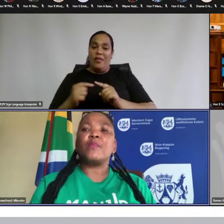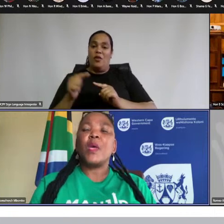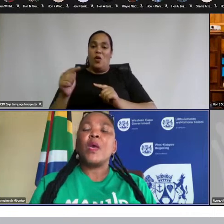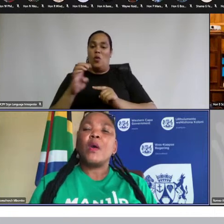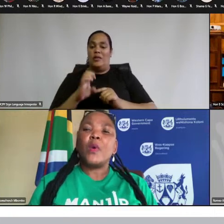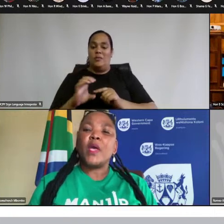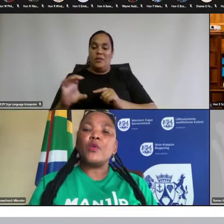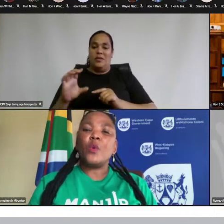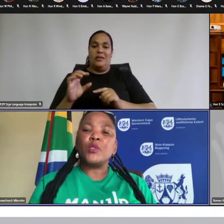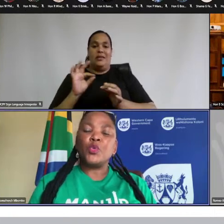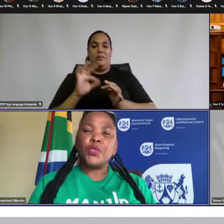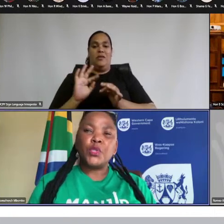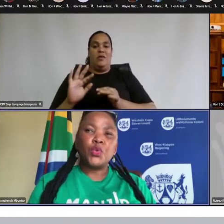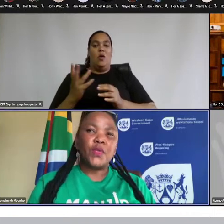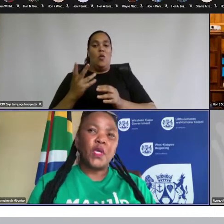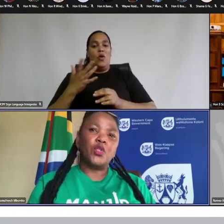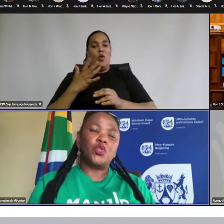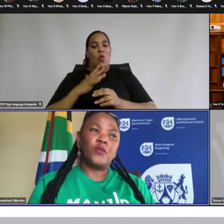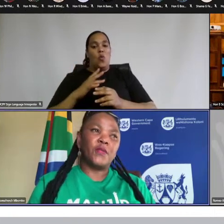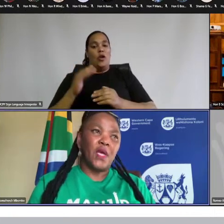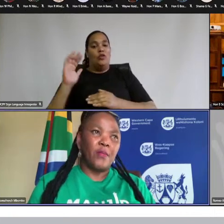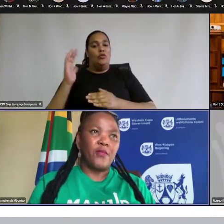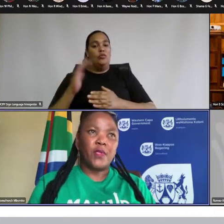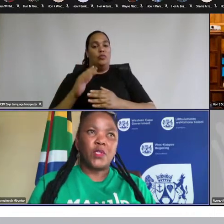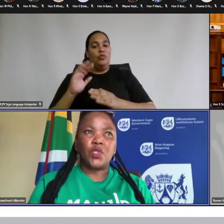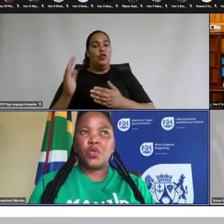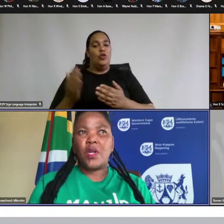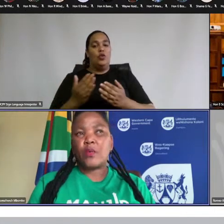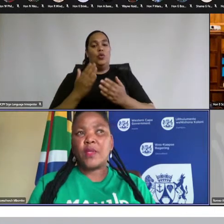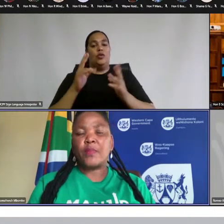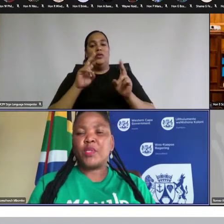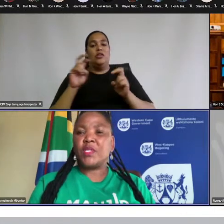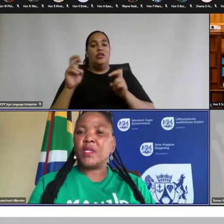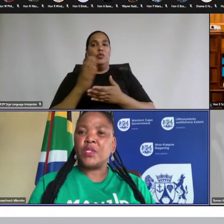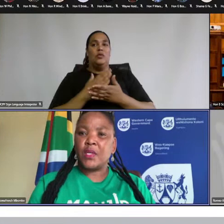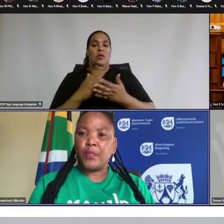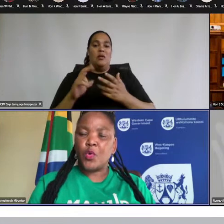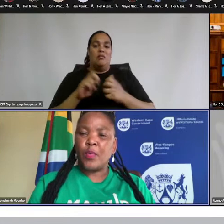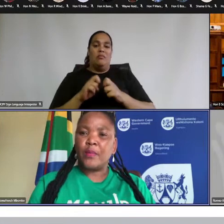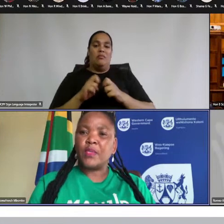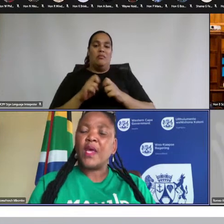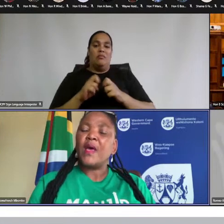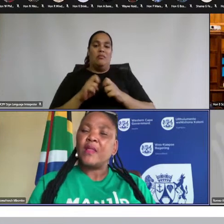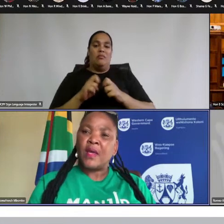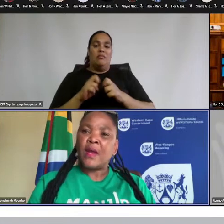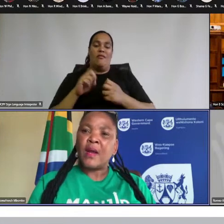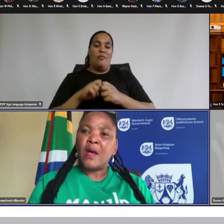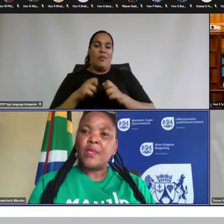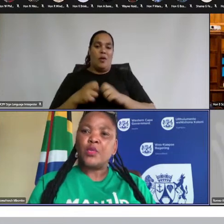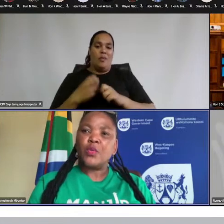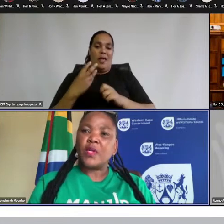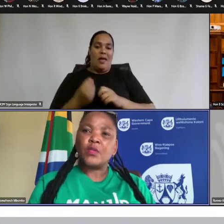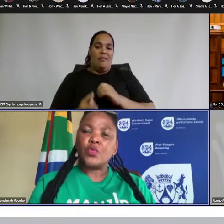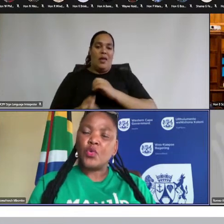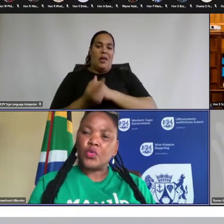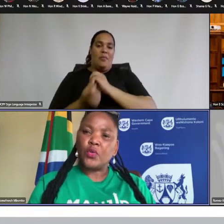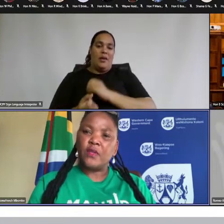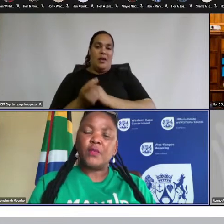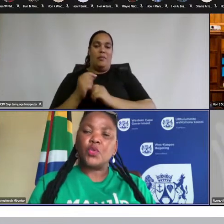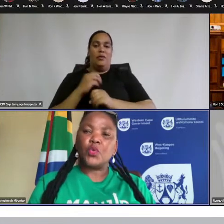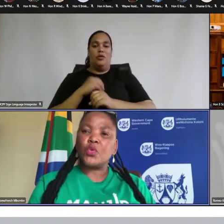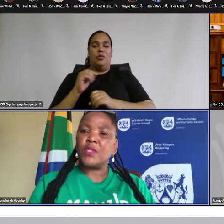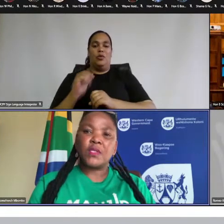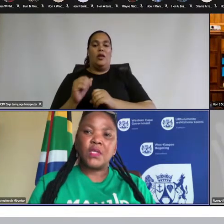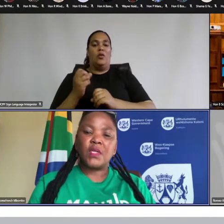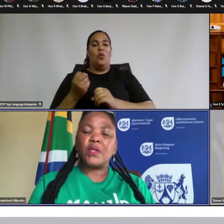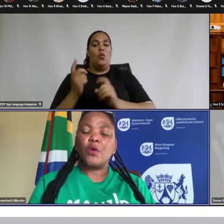Eastern Cape, where you want to reduce the issue of some of the children, like with the pediatric problems that are coming to the Red Cross or